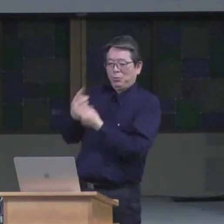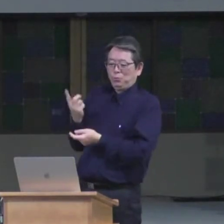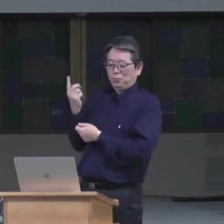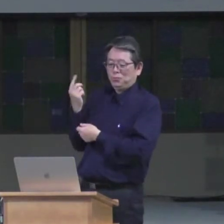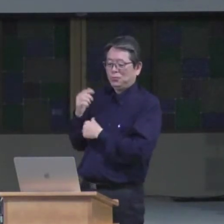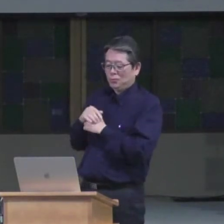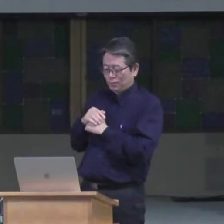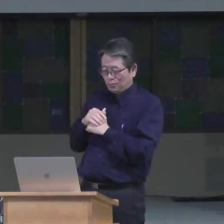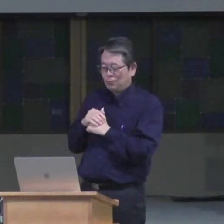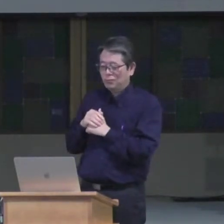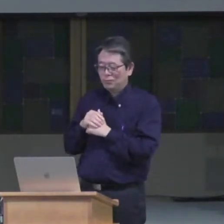those 81.